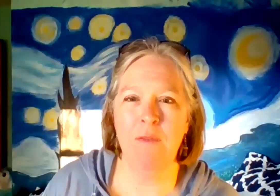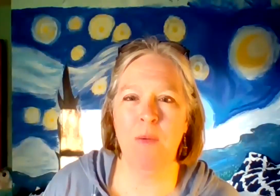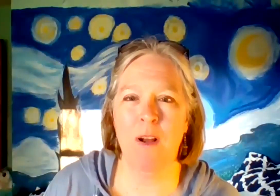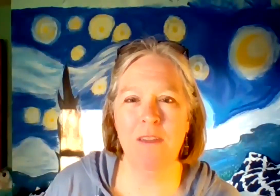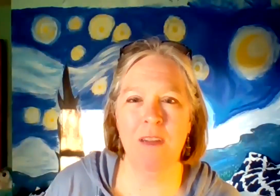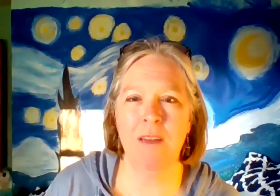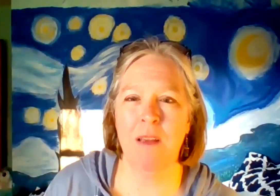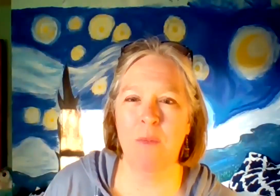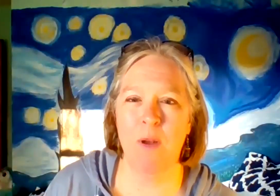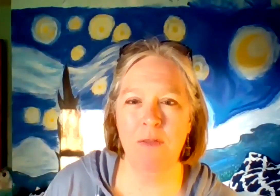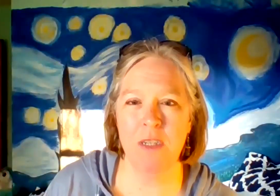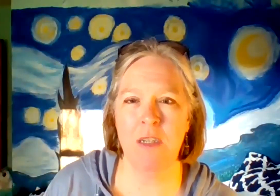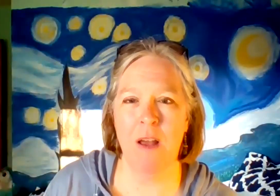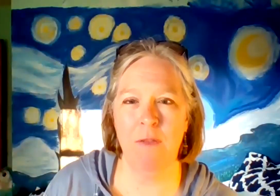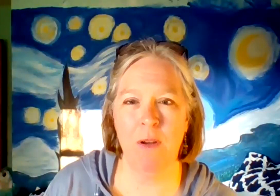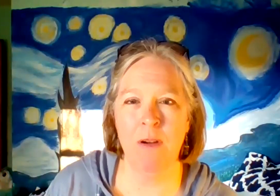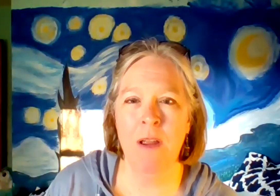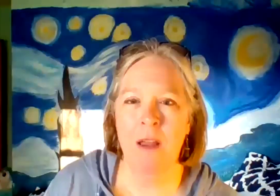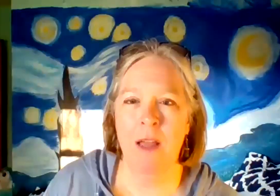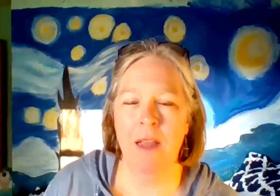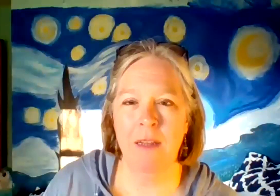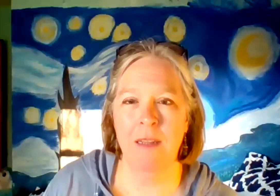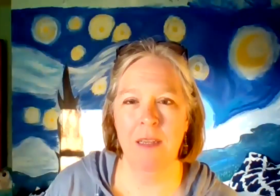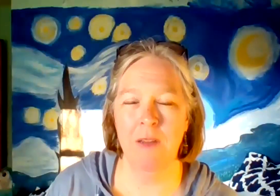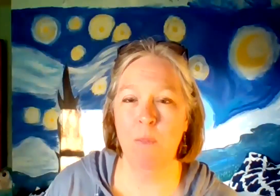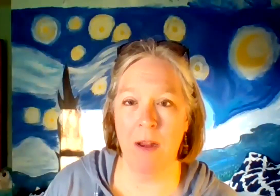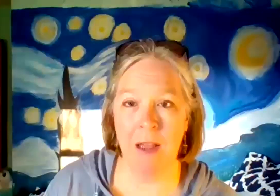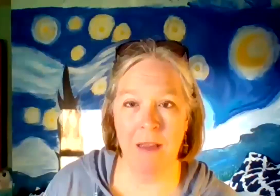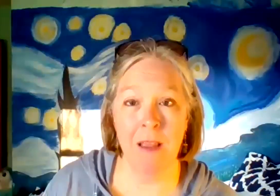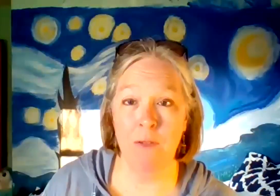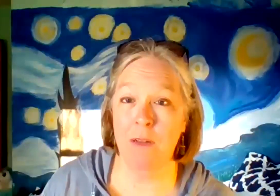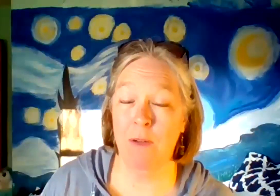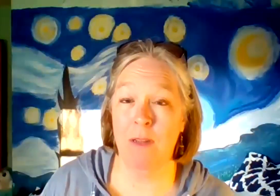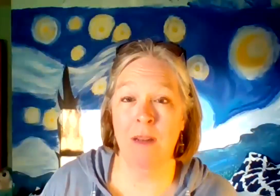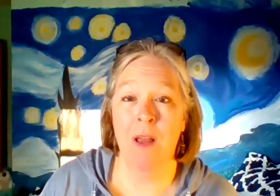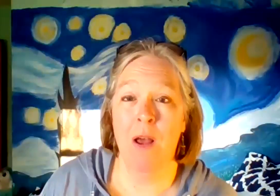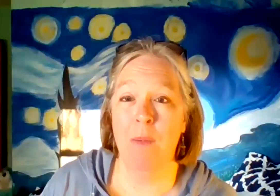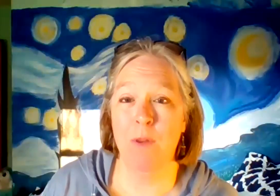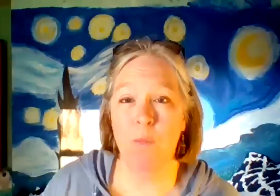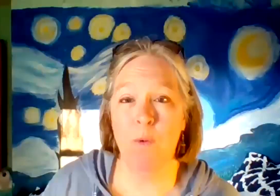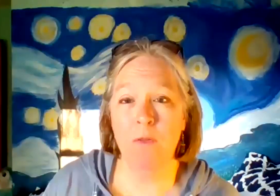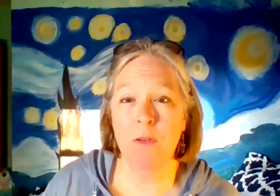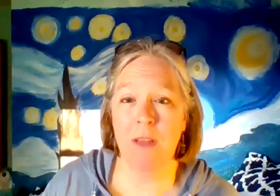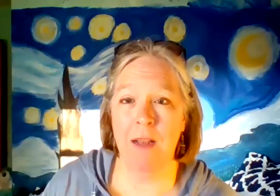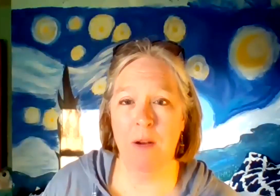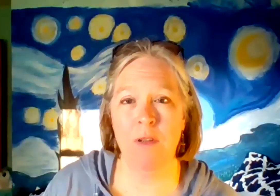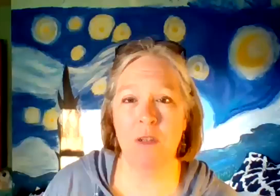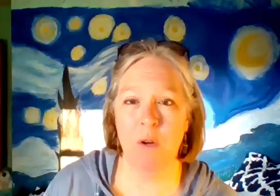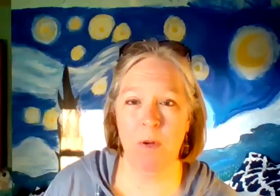been watching the West Virginia governor, and his broadcasts have included some wonderful sign language